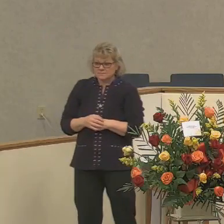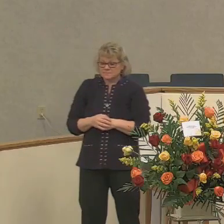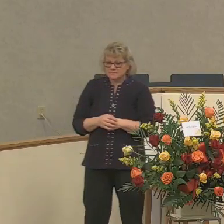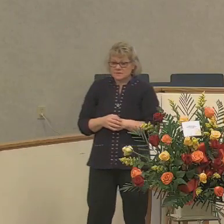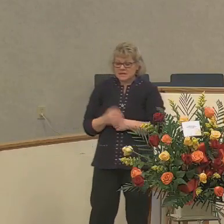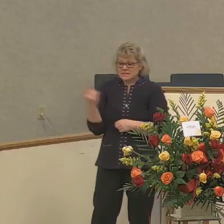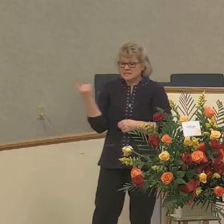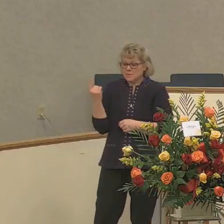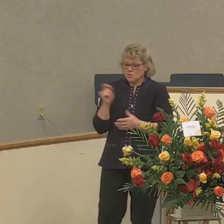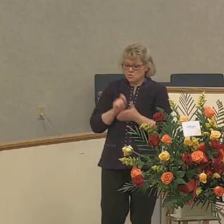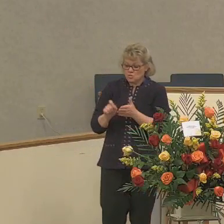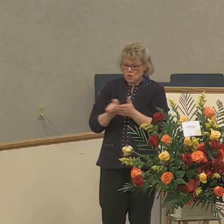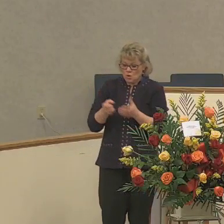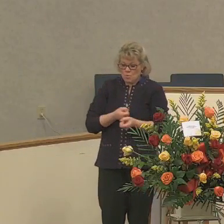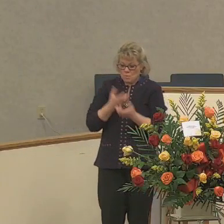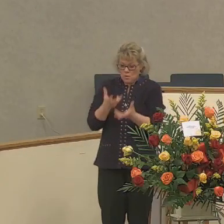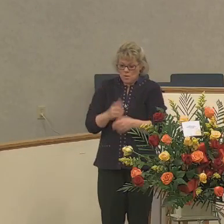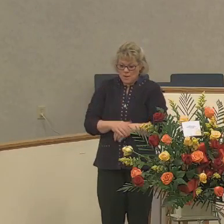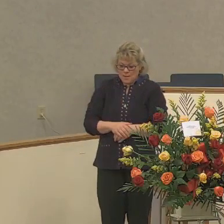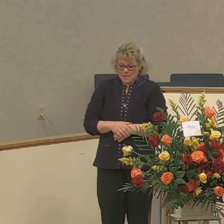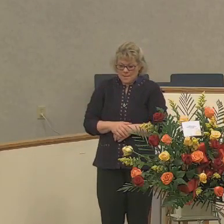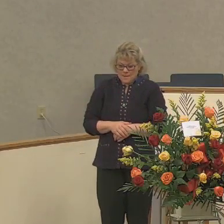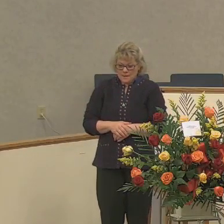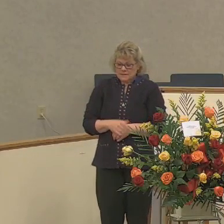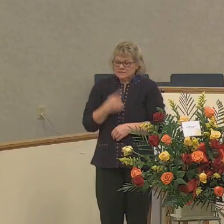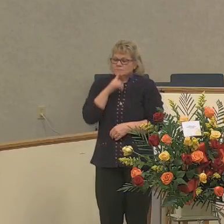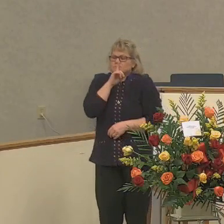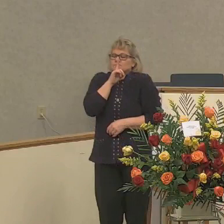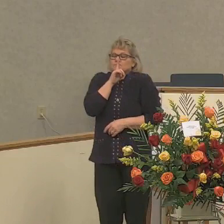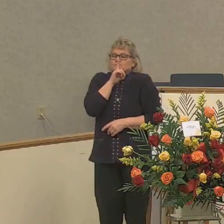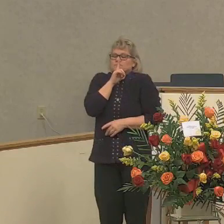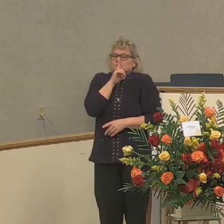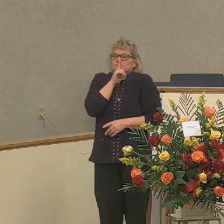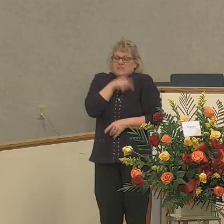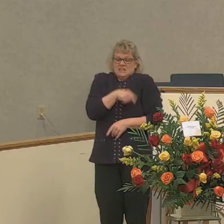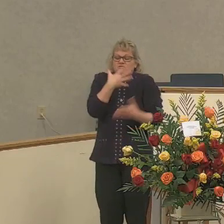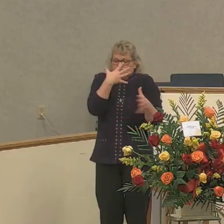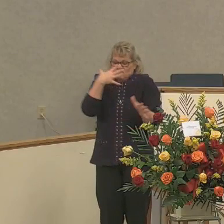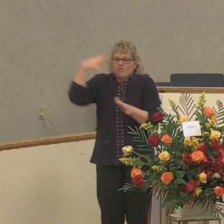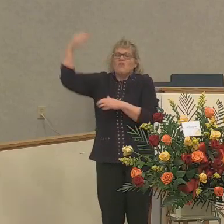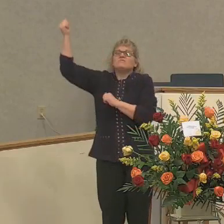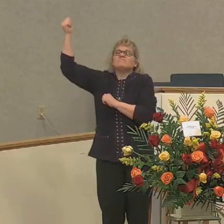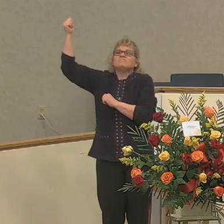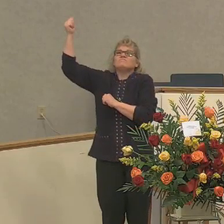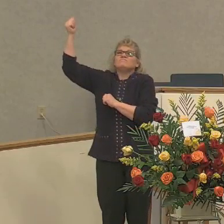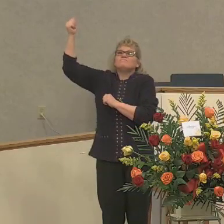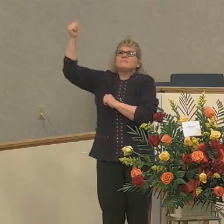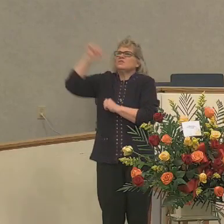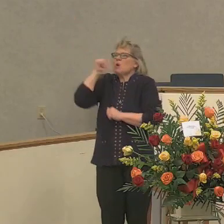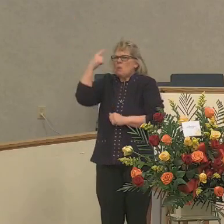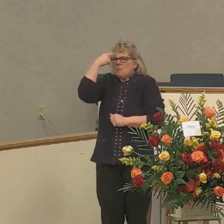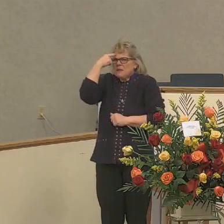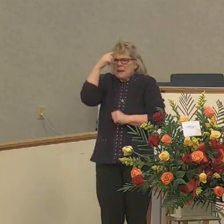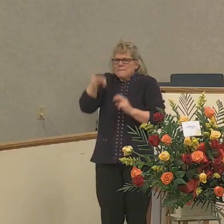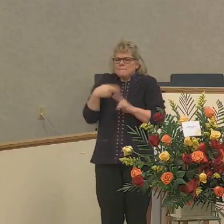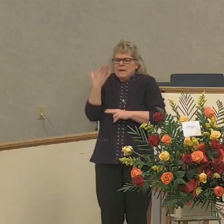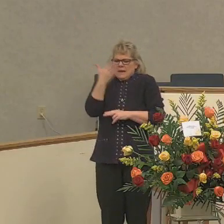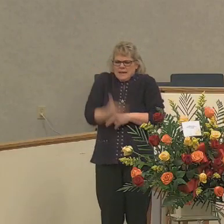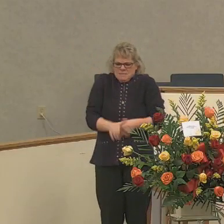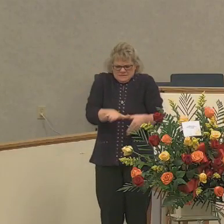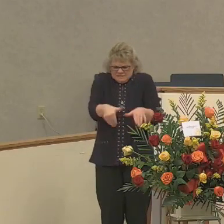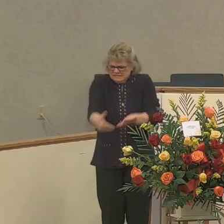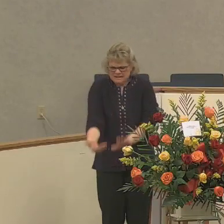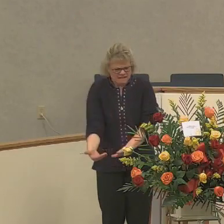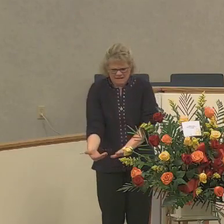Someone wrote this poem, say not he has gone, nor even think of him as